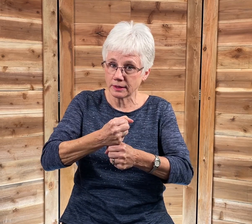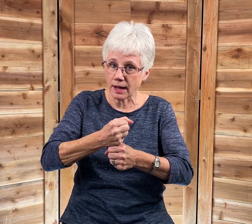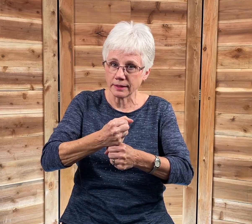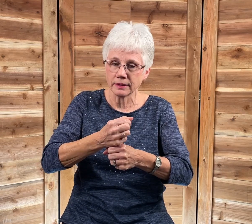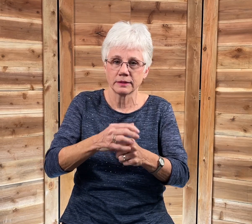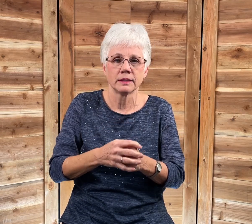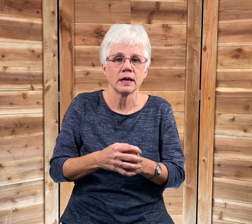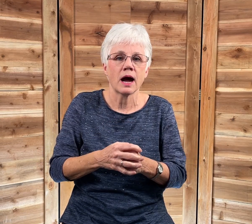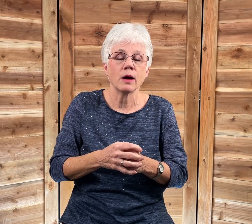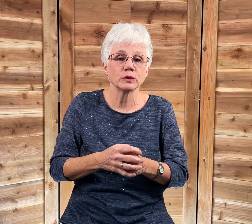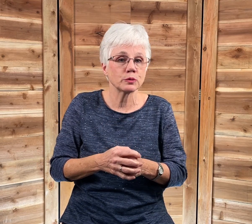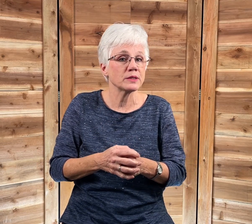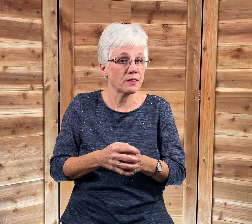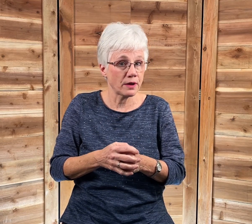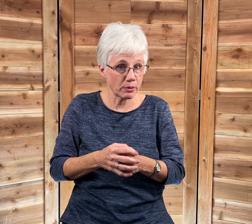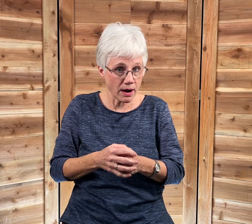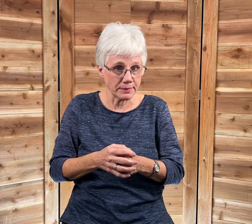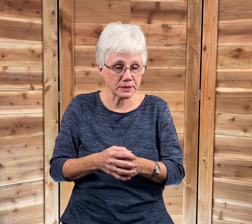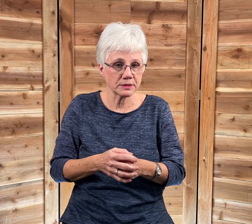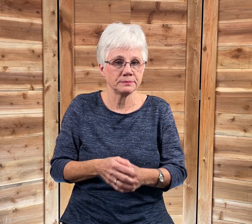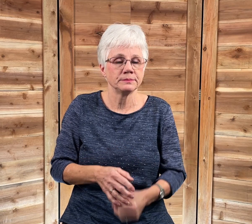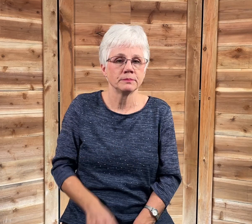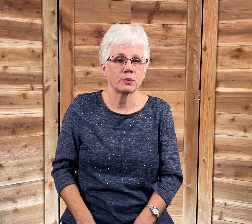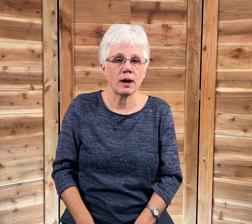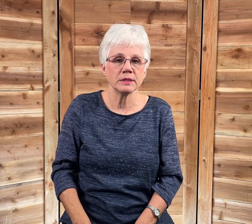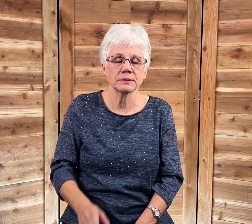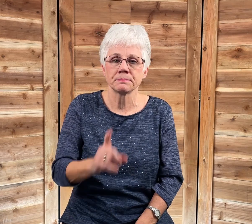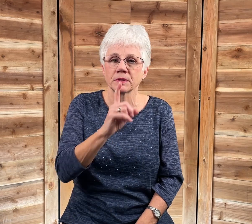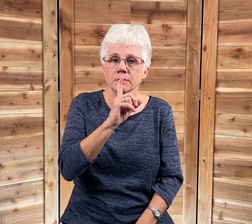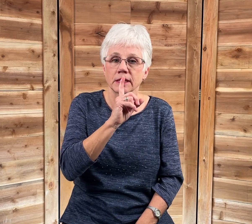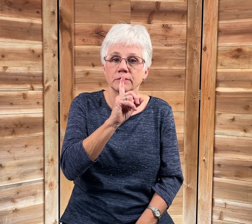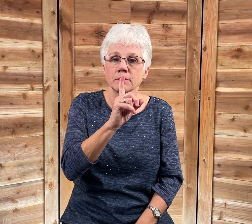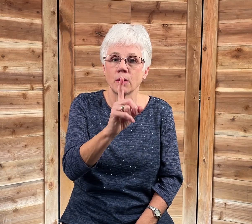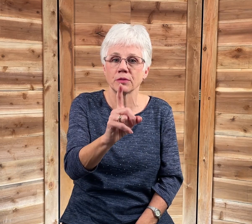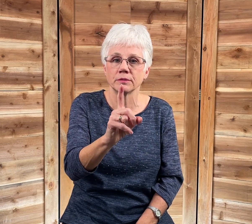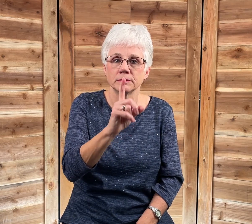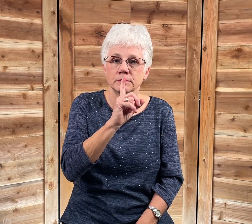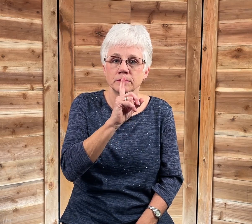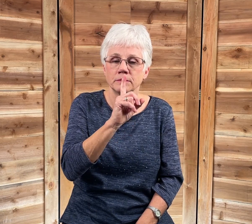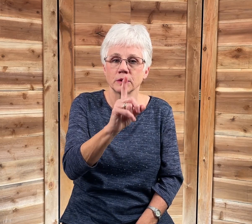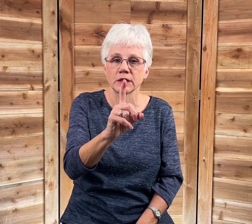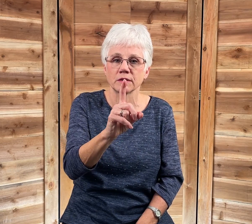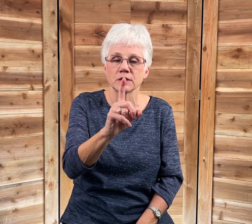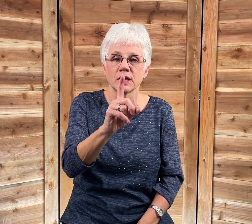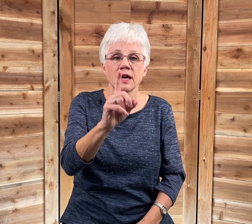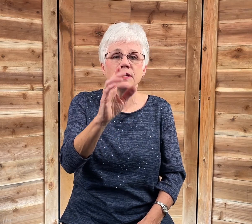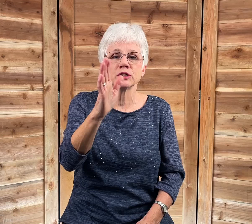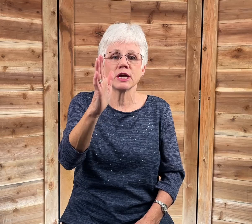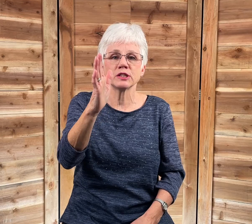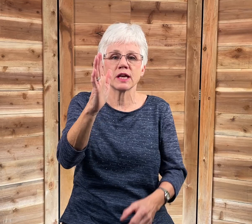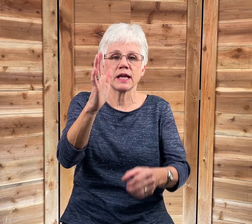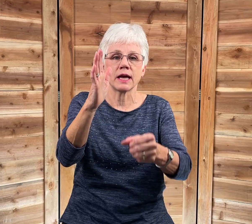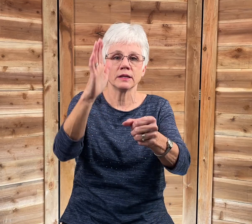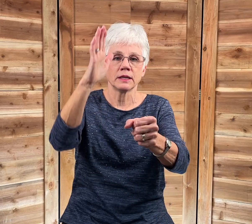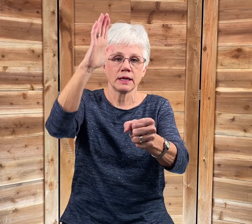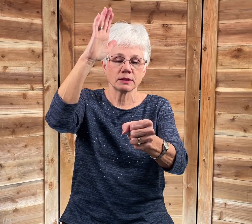trust God. I will trust the promise. Promise comes out of your mouth. It goes like this. Then you